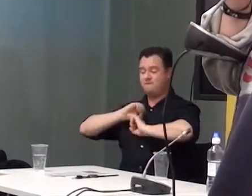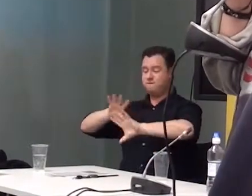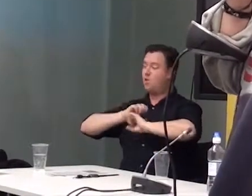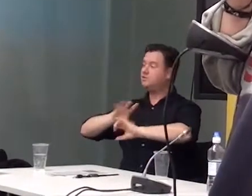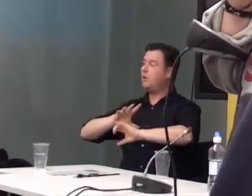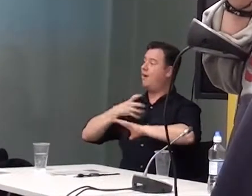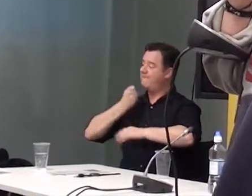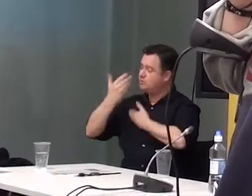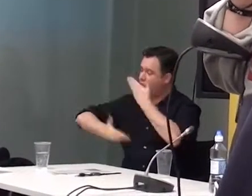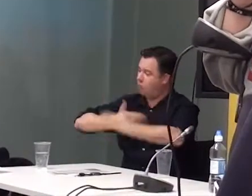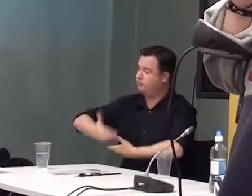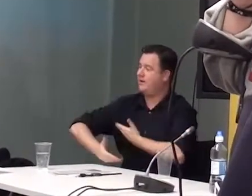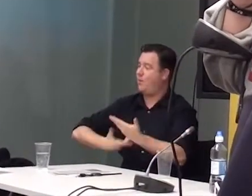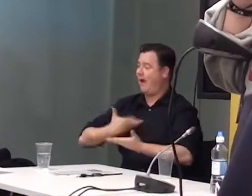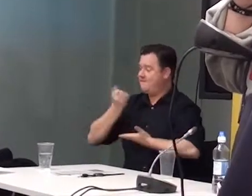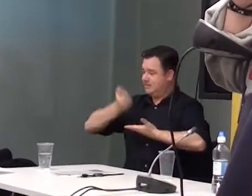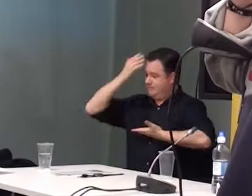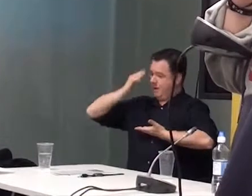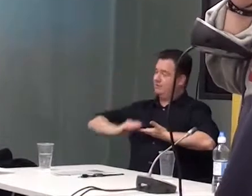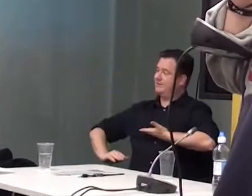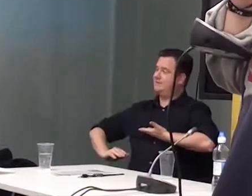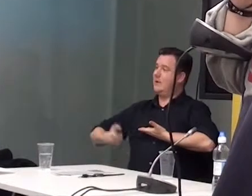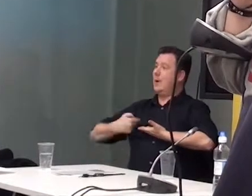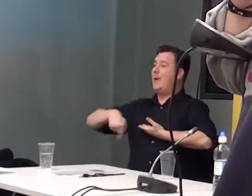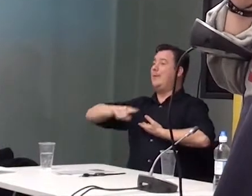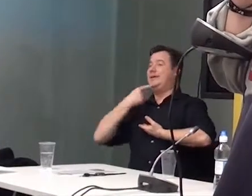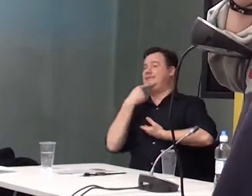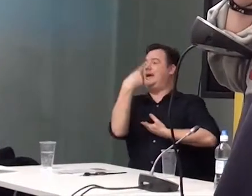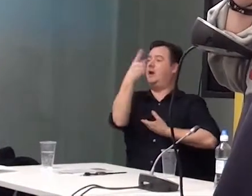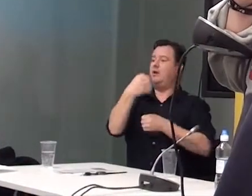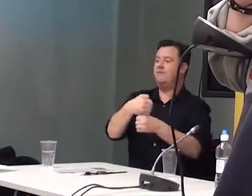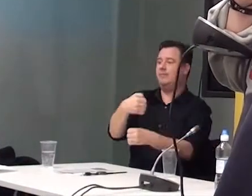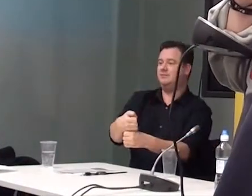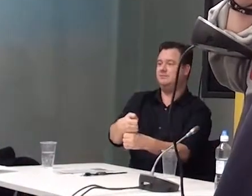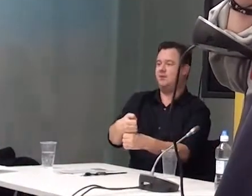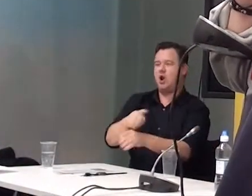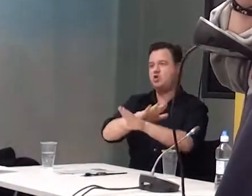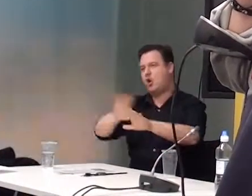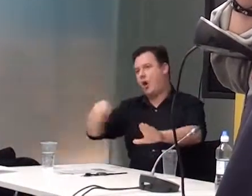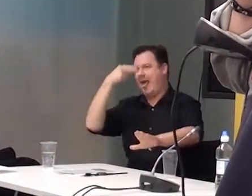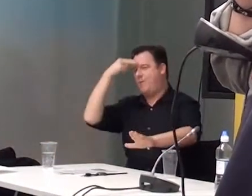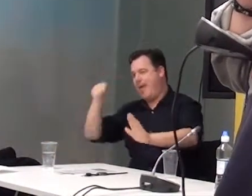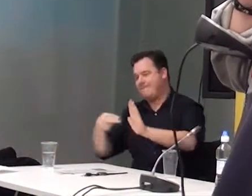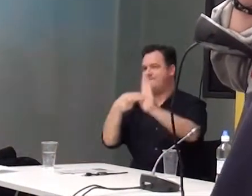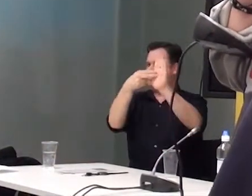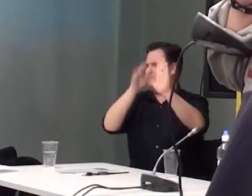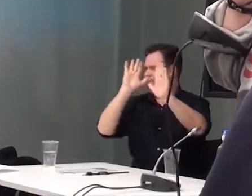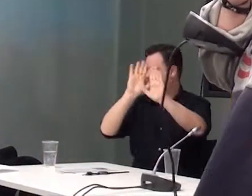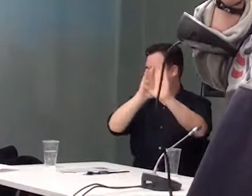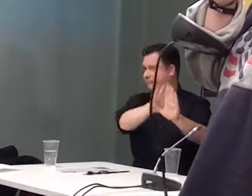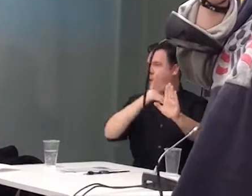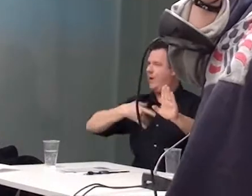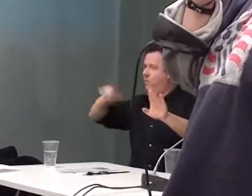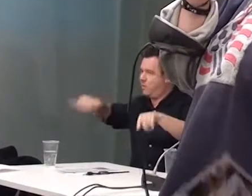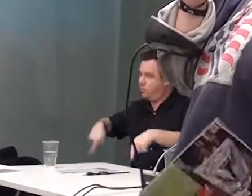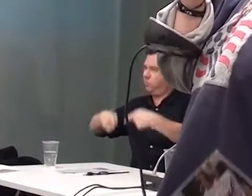media and get some part of the press that will tell the truth, and not what the Tory government wants the British people to believe, you're in